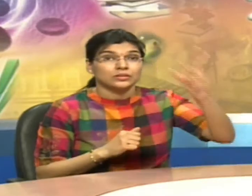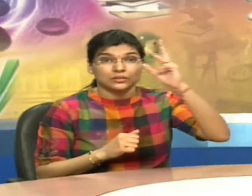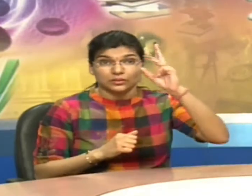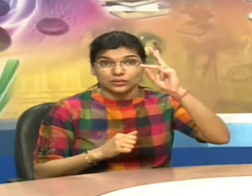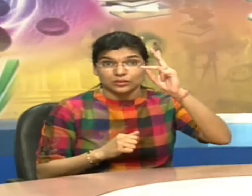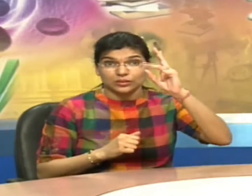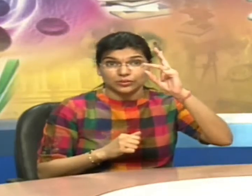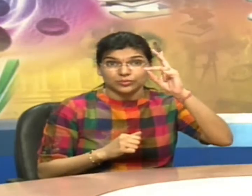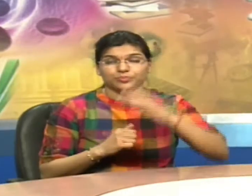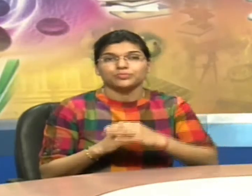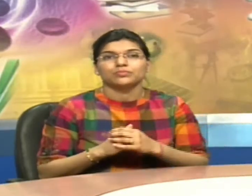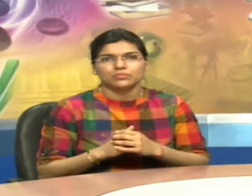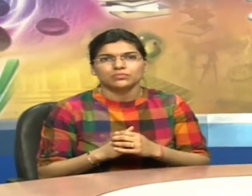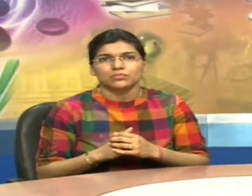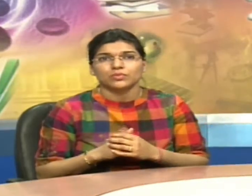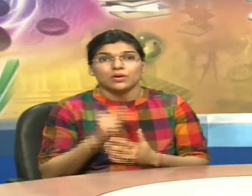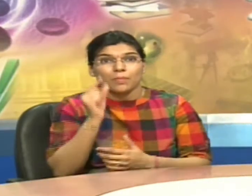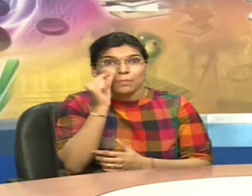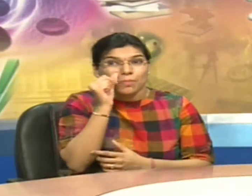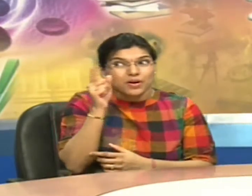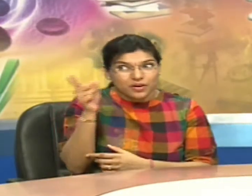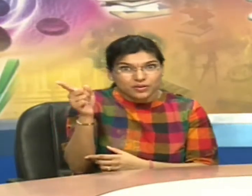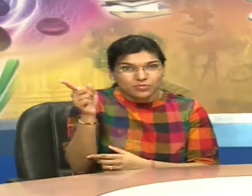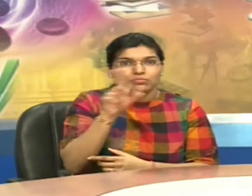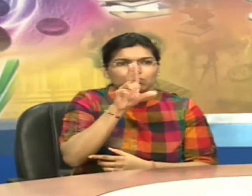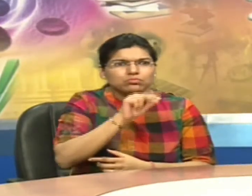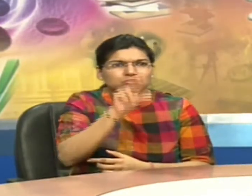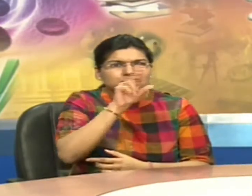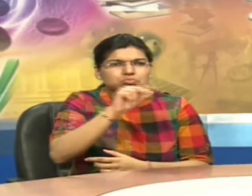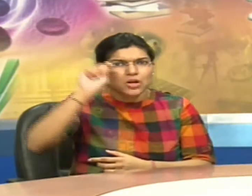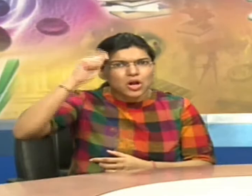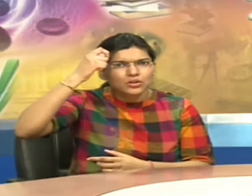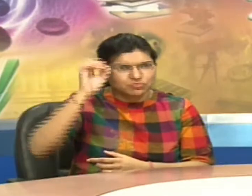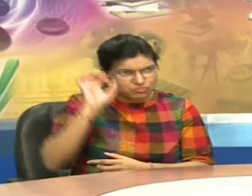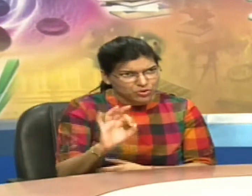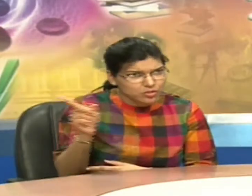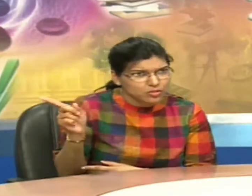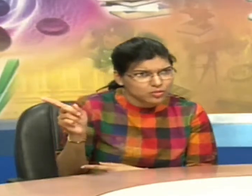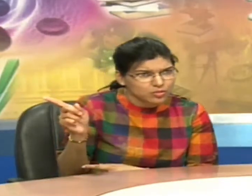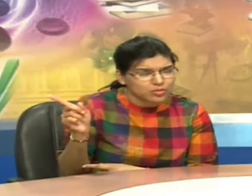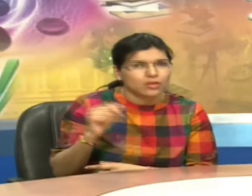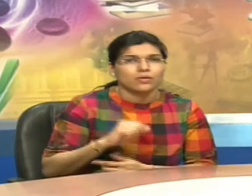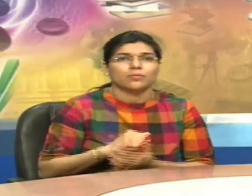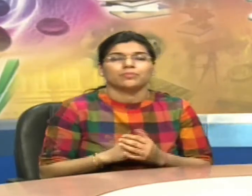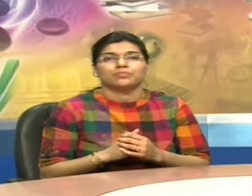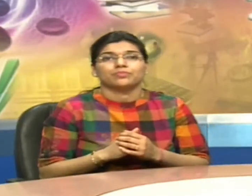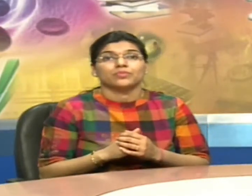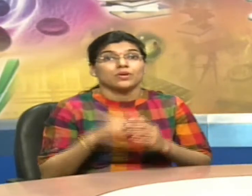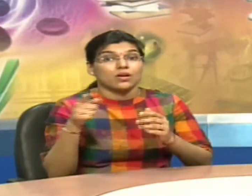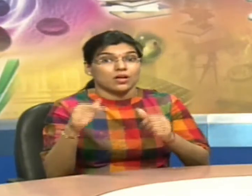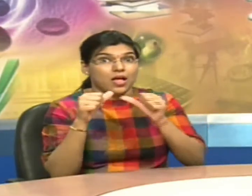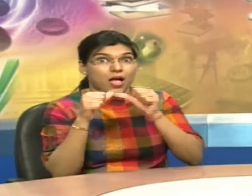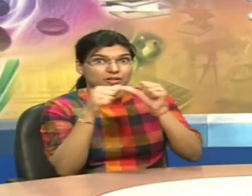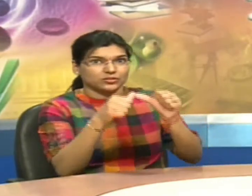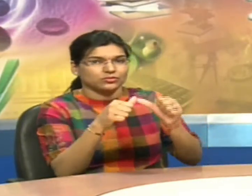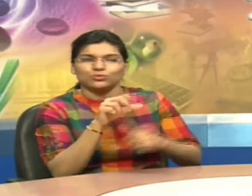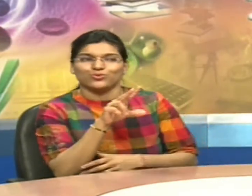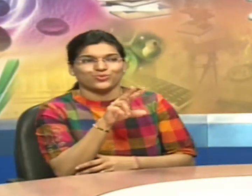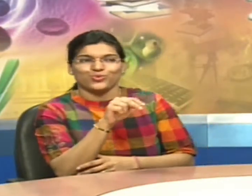in short, yes or no. In the third sentence, does he speak English? The answer